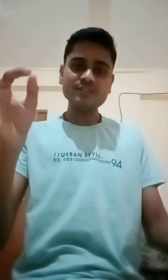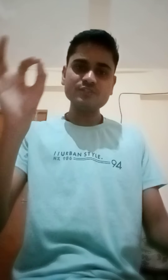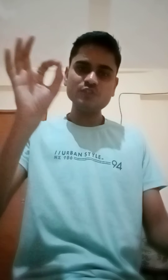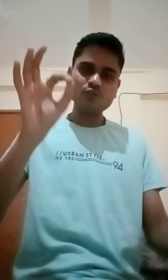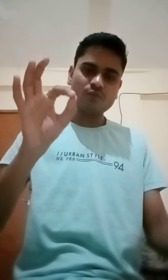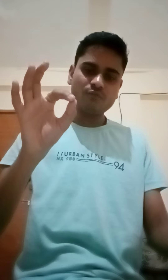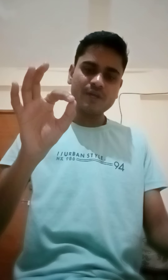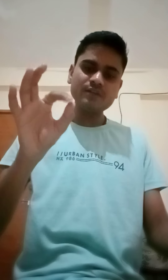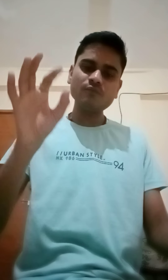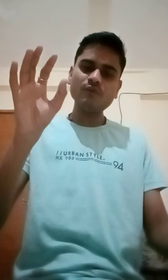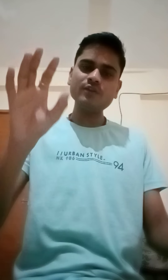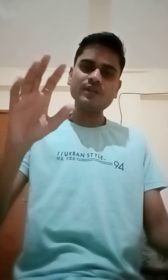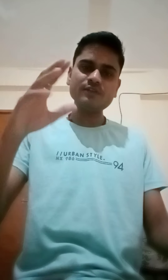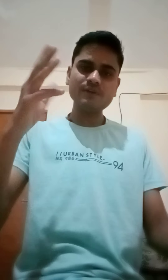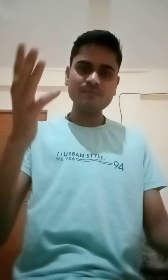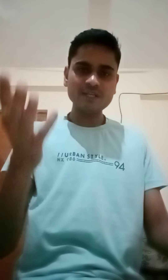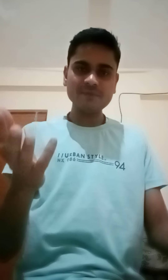is 0.125 millimeter.